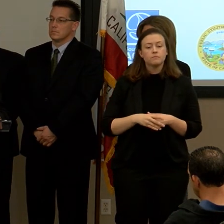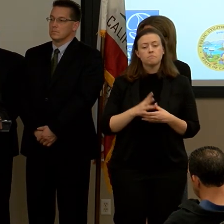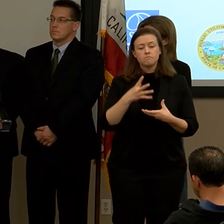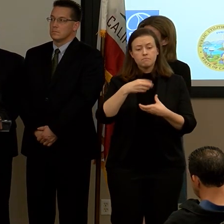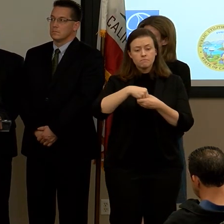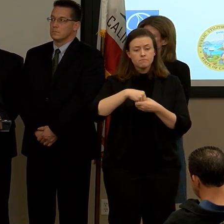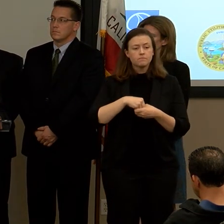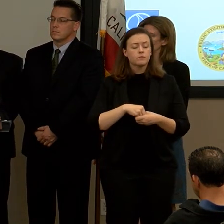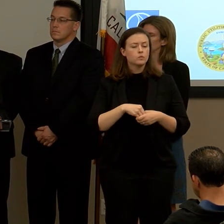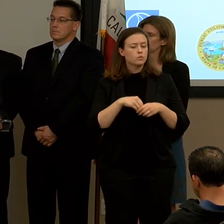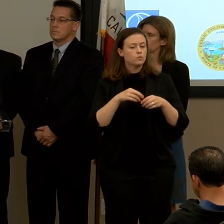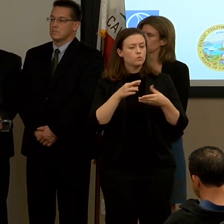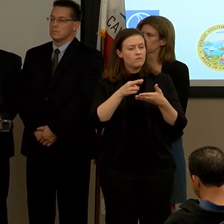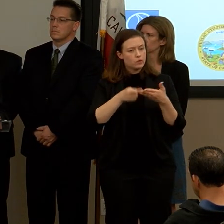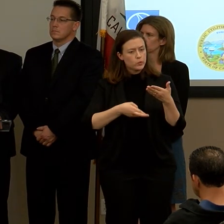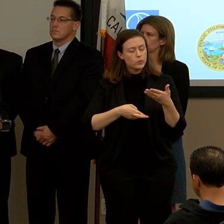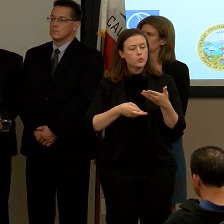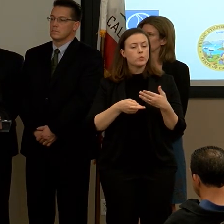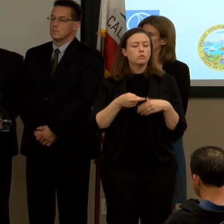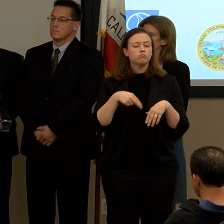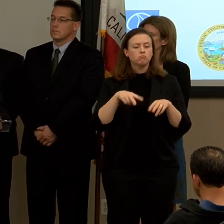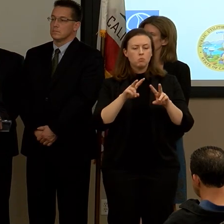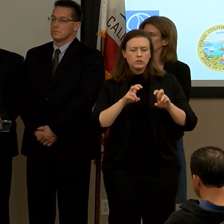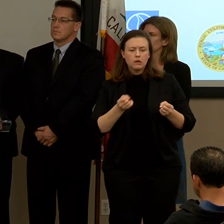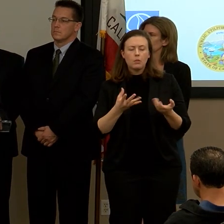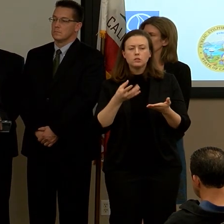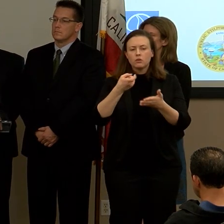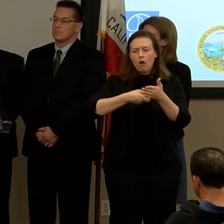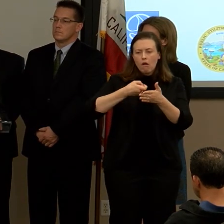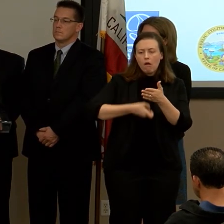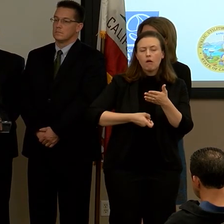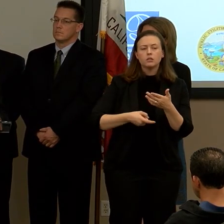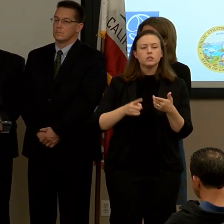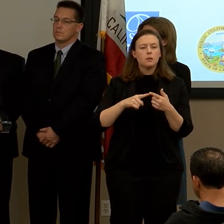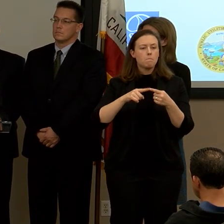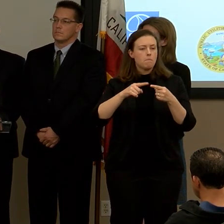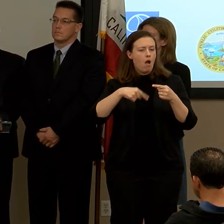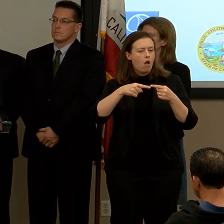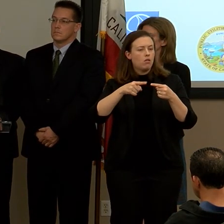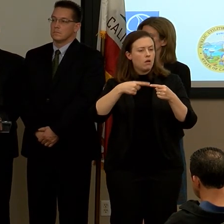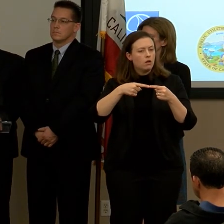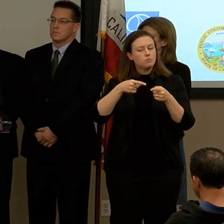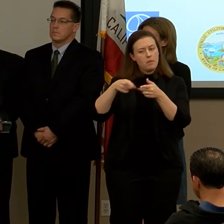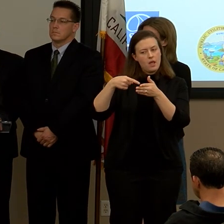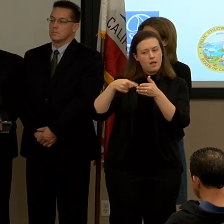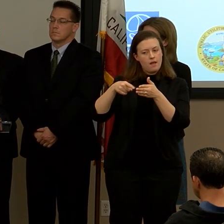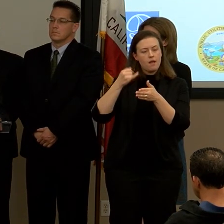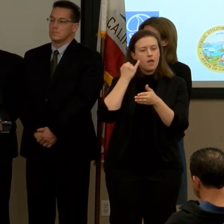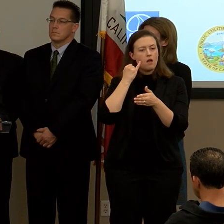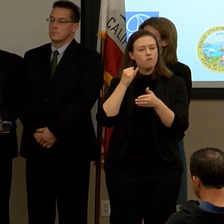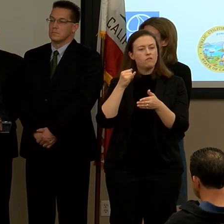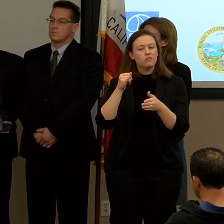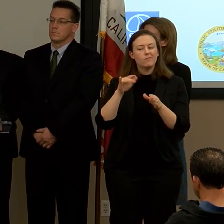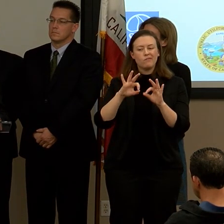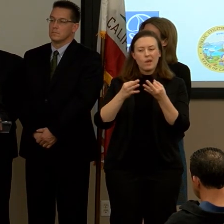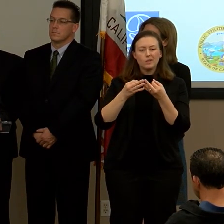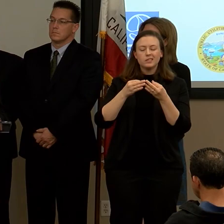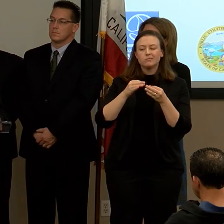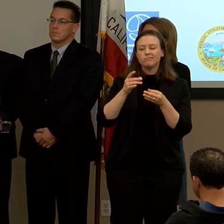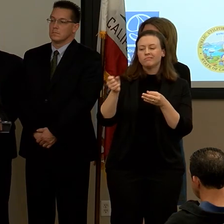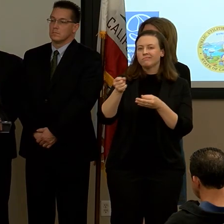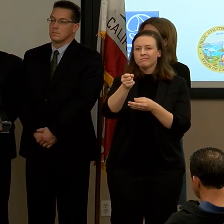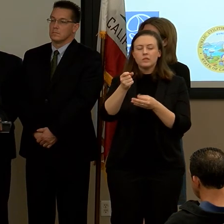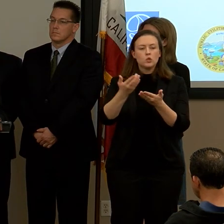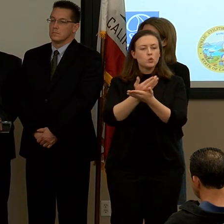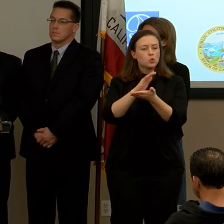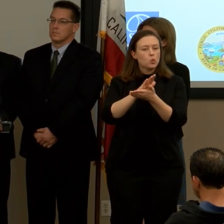expeditious review and processing of expenses, continued mileage reimbursements to families who enrolled their children in schools outside the